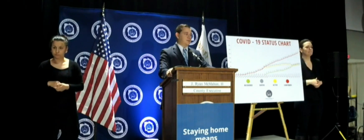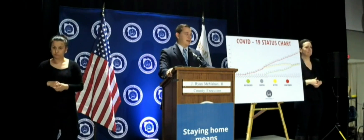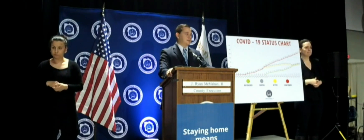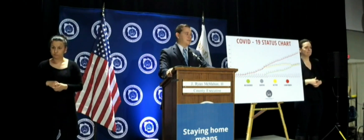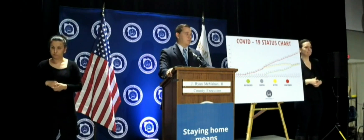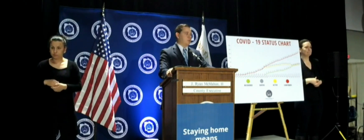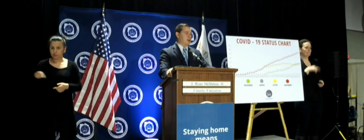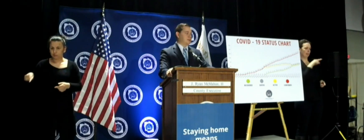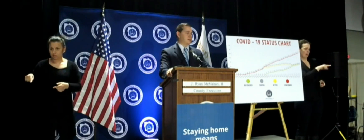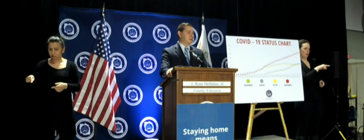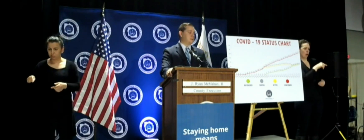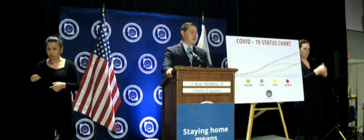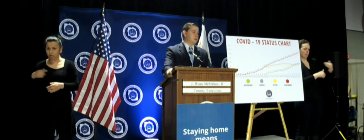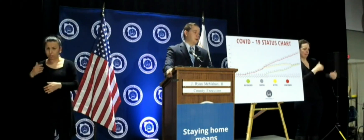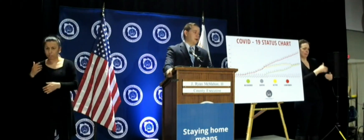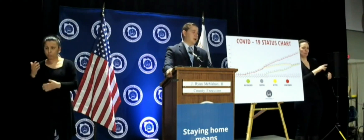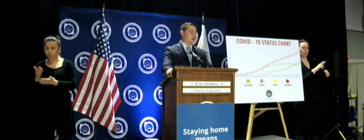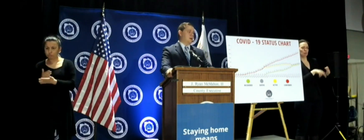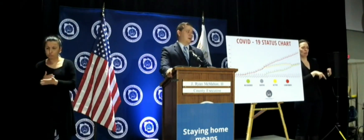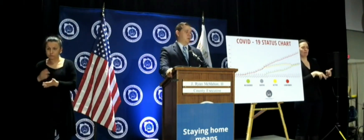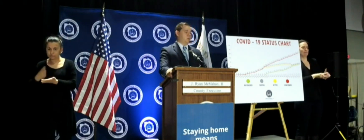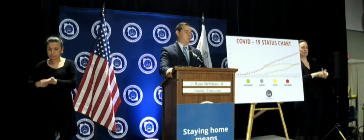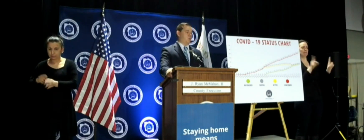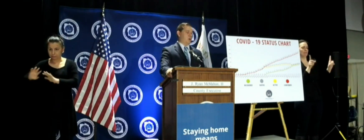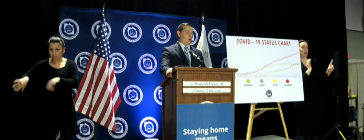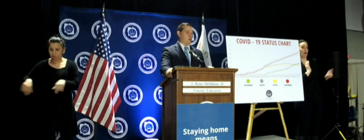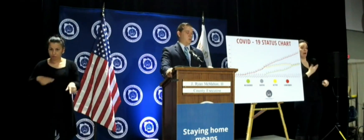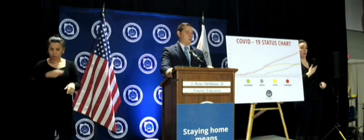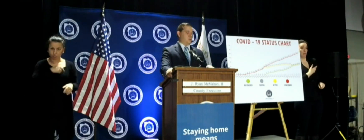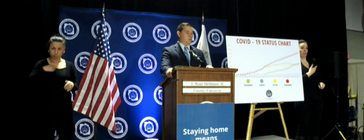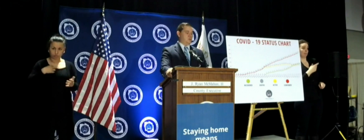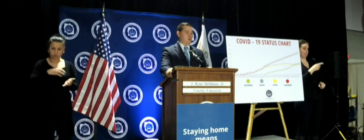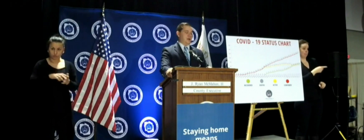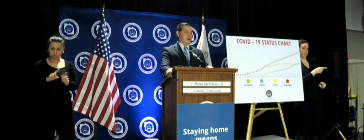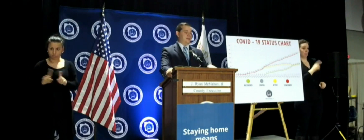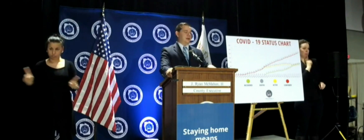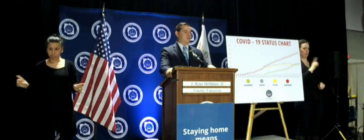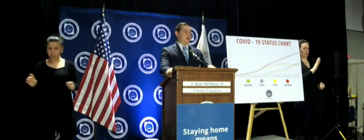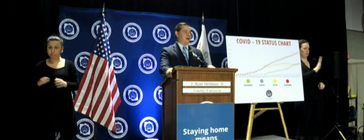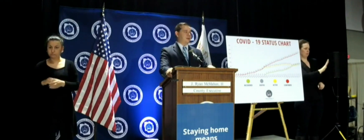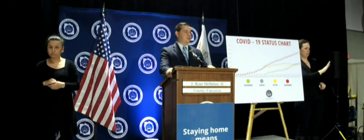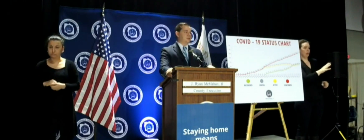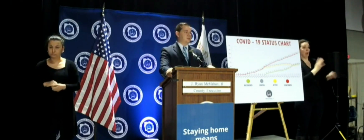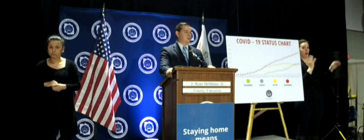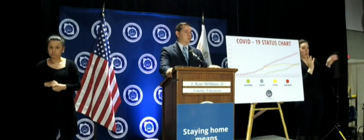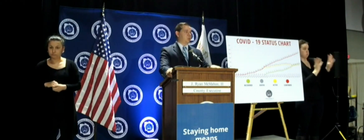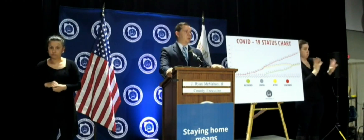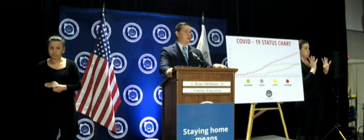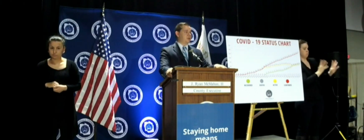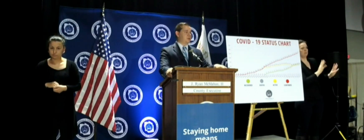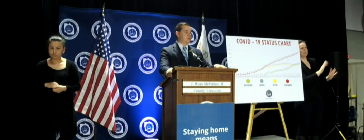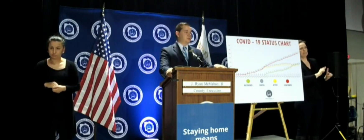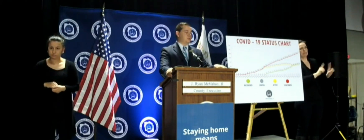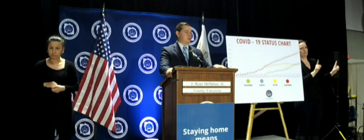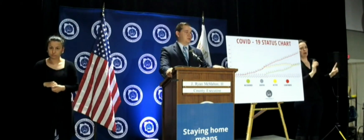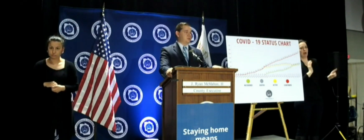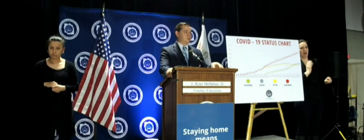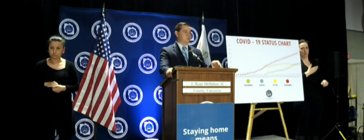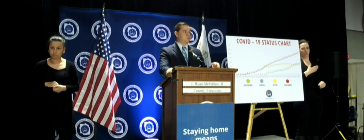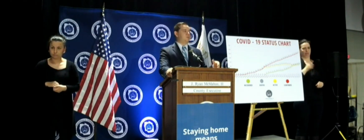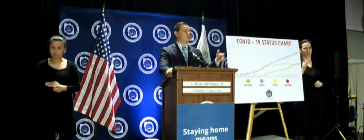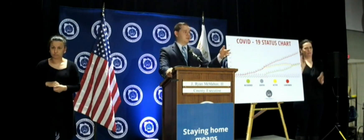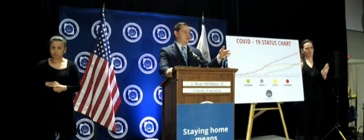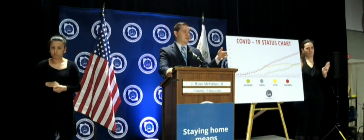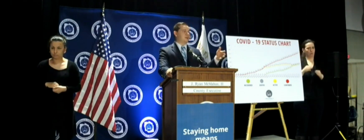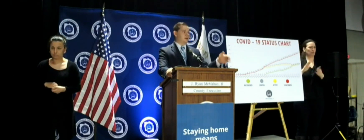and test that process. And we're trying to identify employees